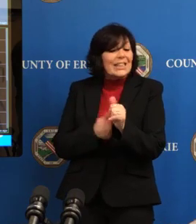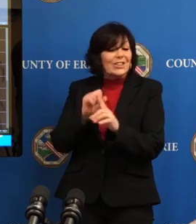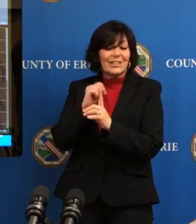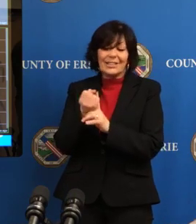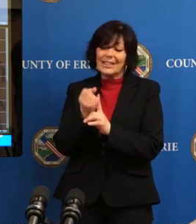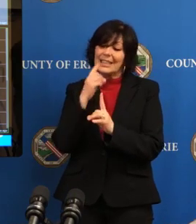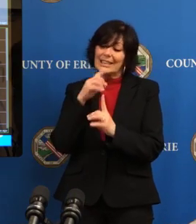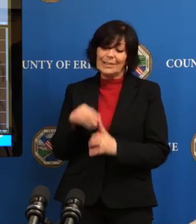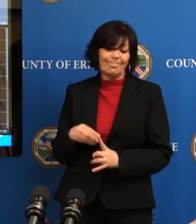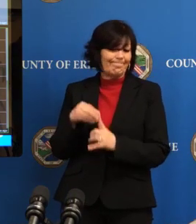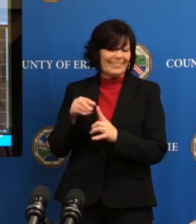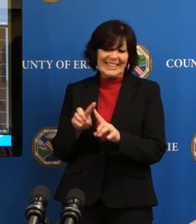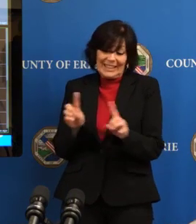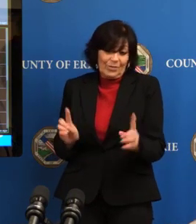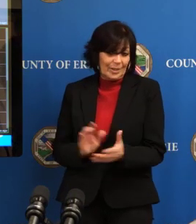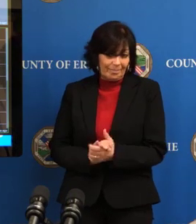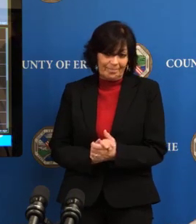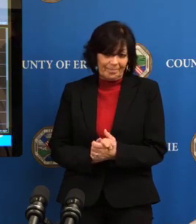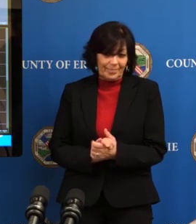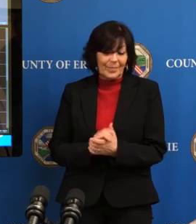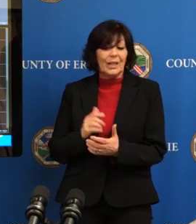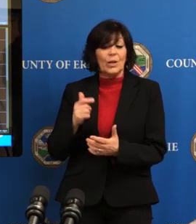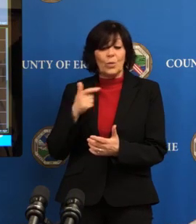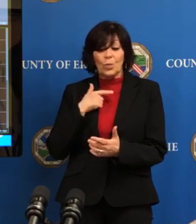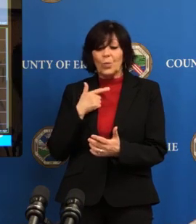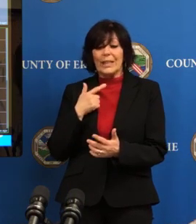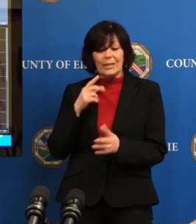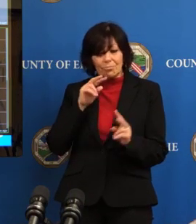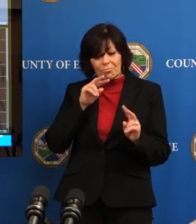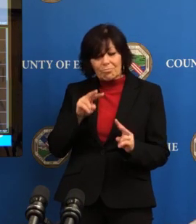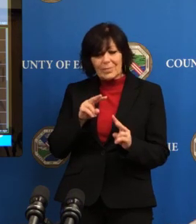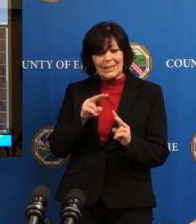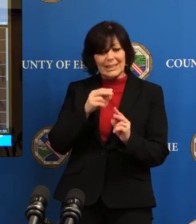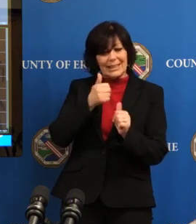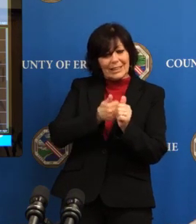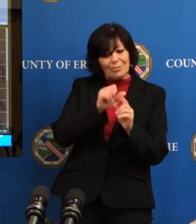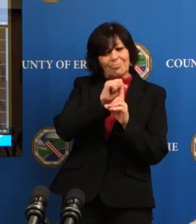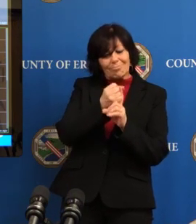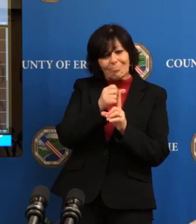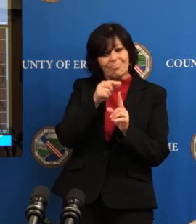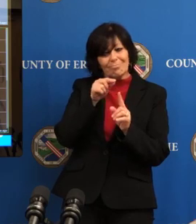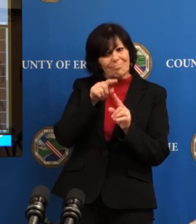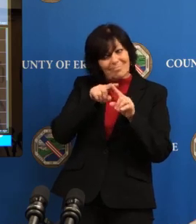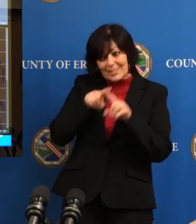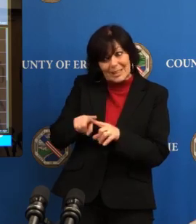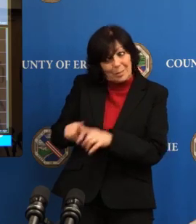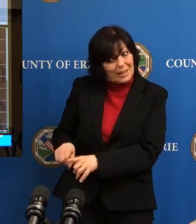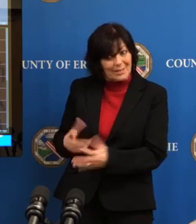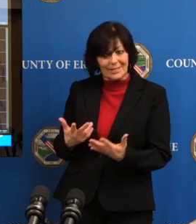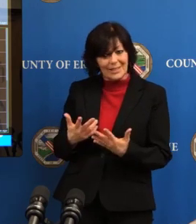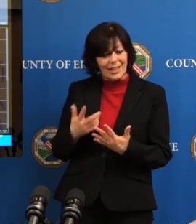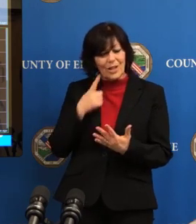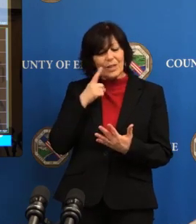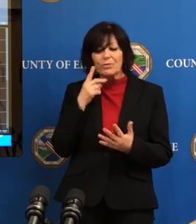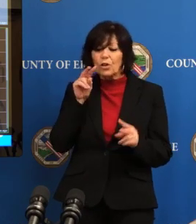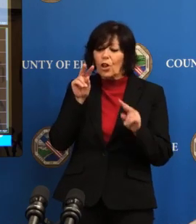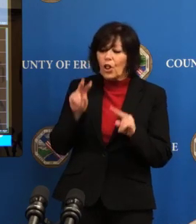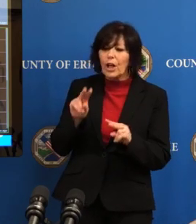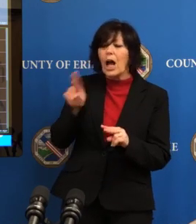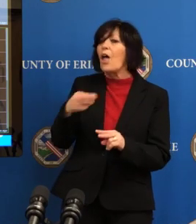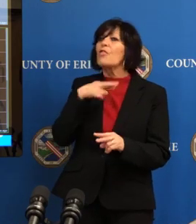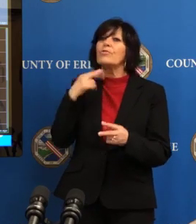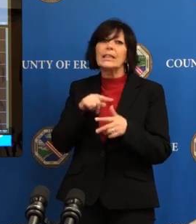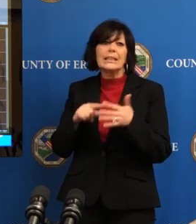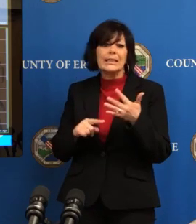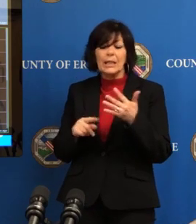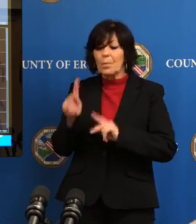is different, and we take this on a case-by-case basis that takes into account other risk factors. I mean,